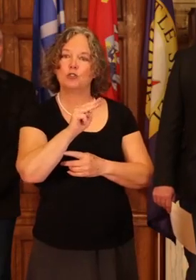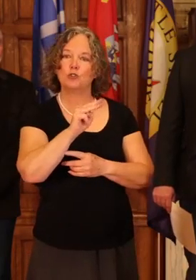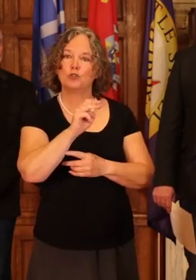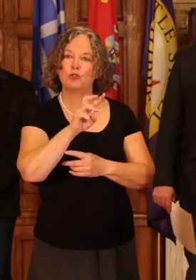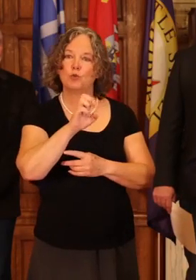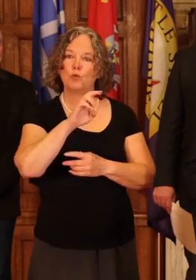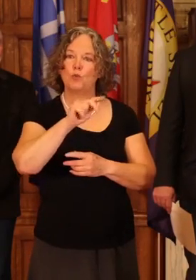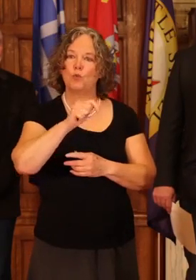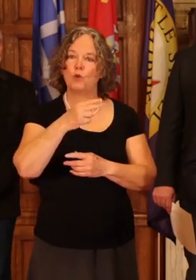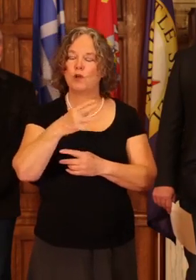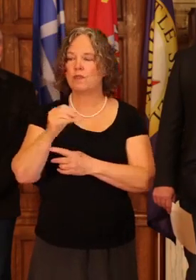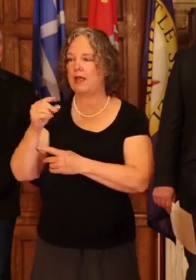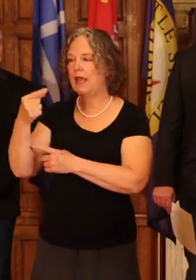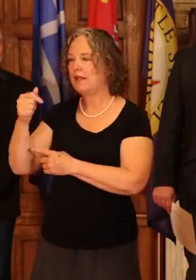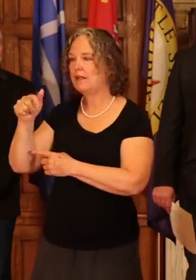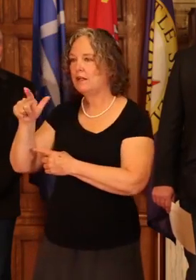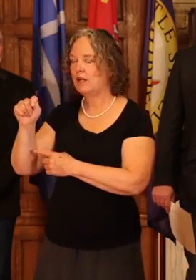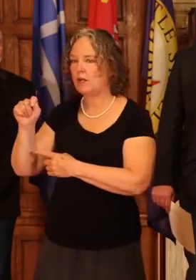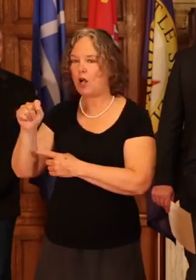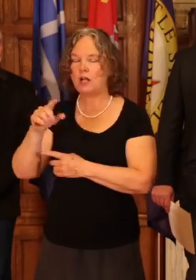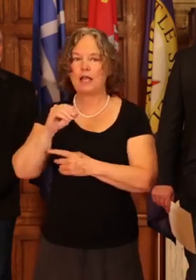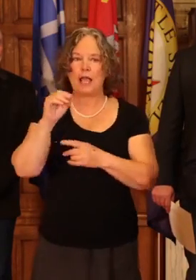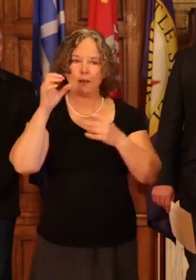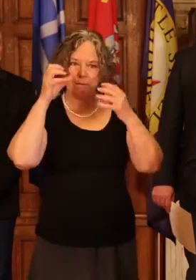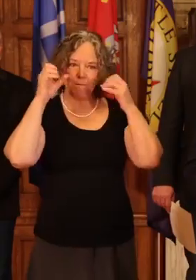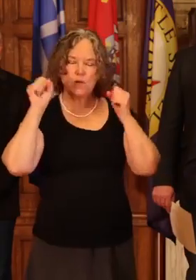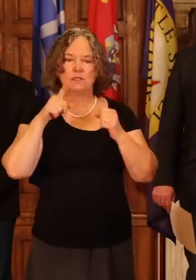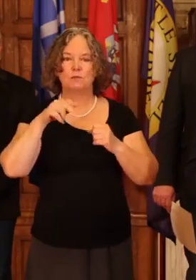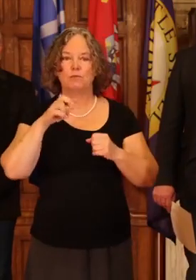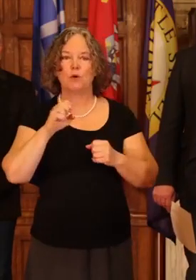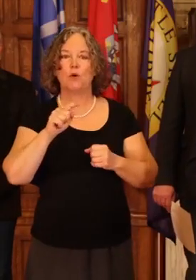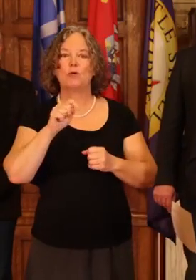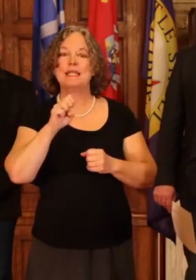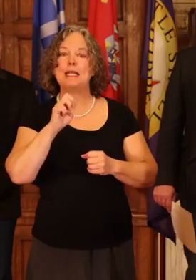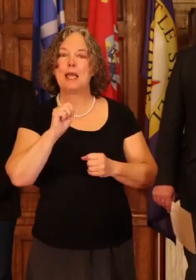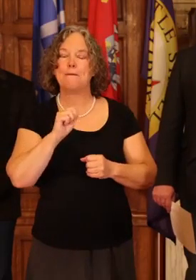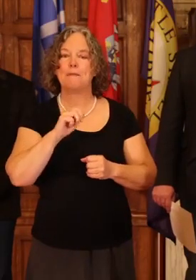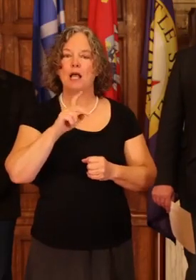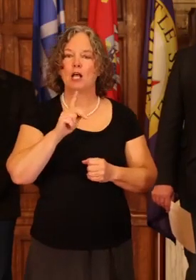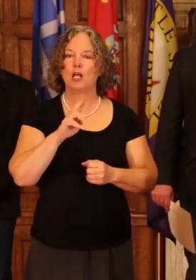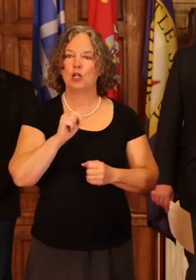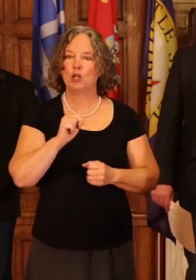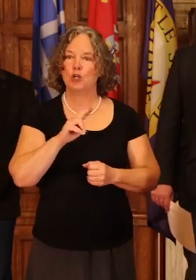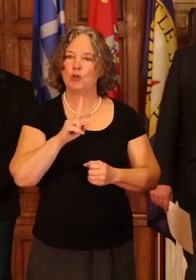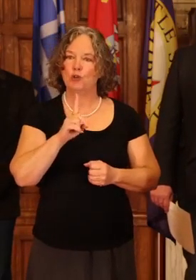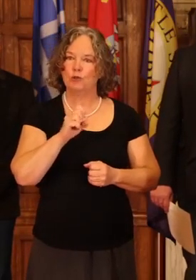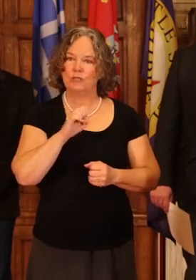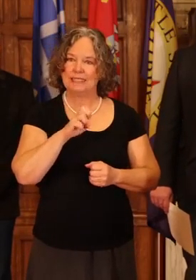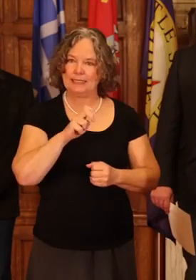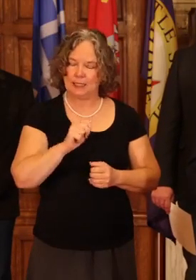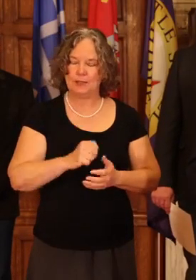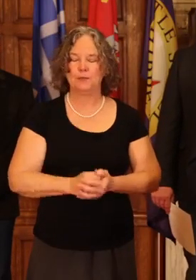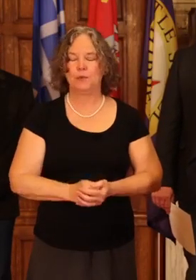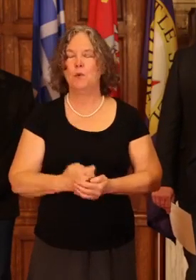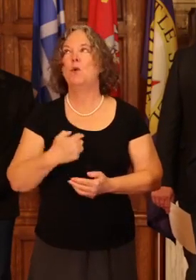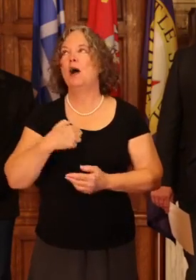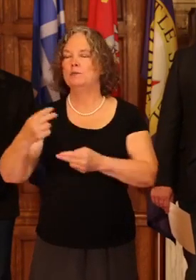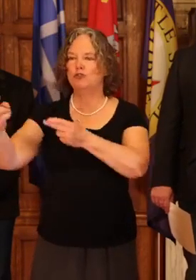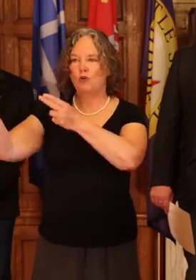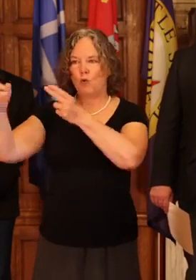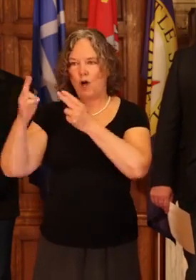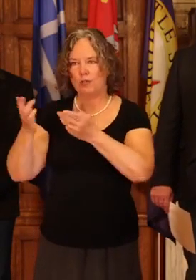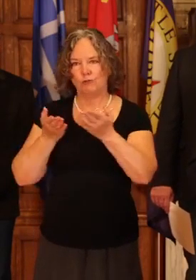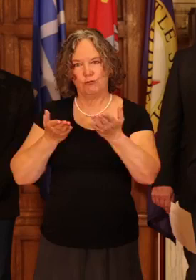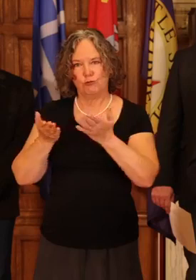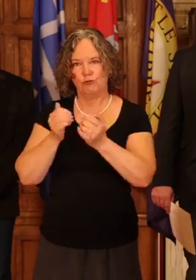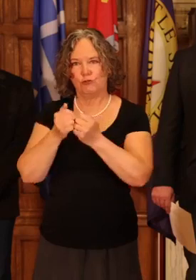Speaker Galt, Majority Leader Vinton, and President Pro Tem Knudsen. It has been an incredible honor to serve with